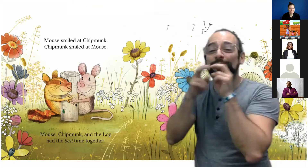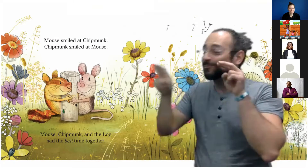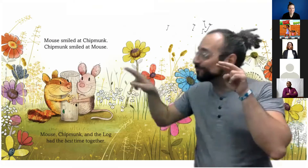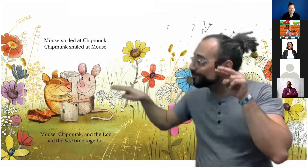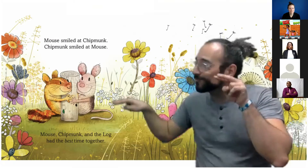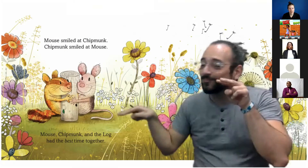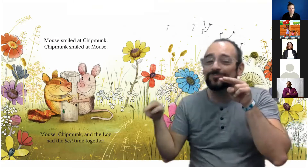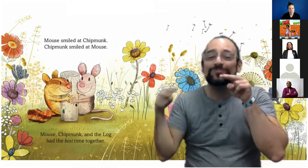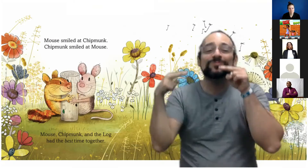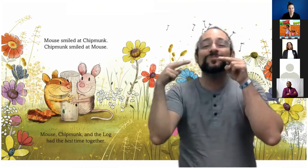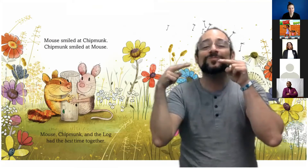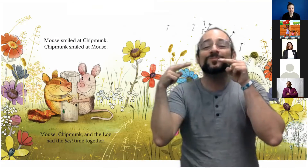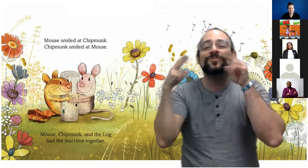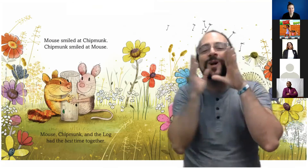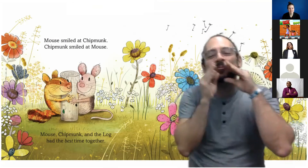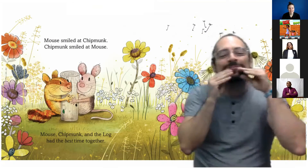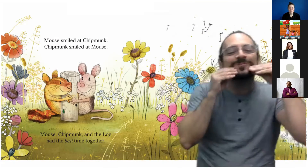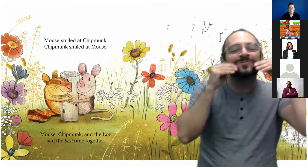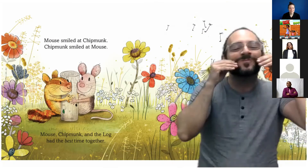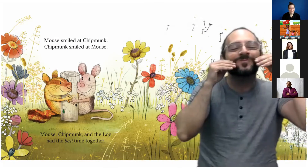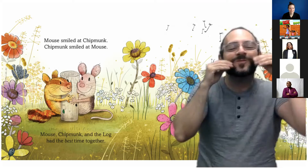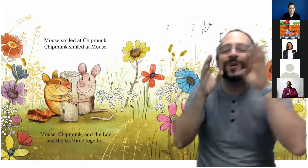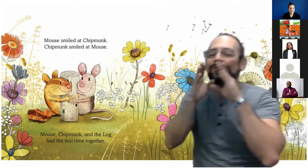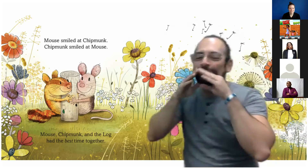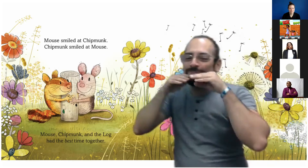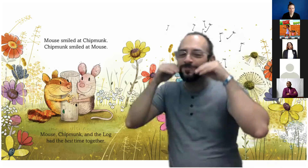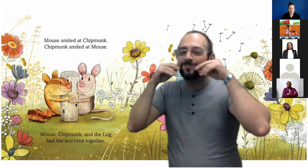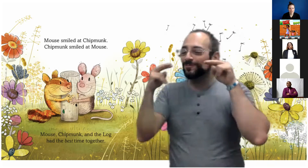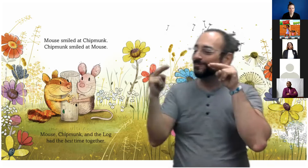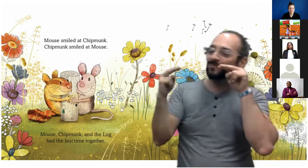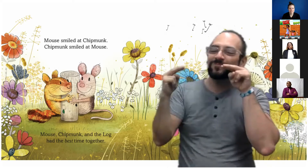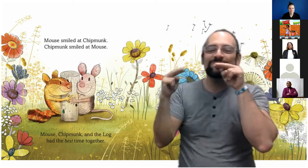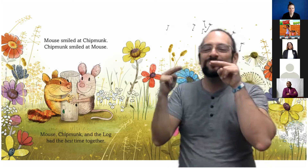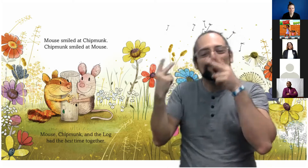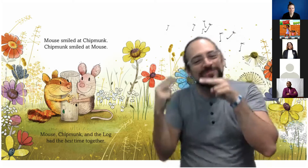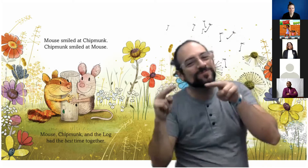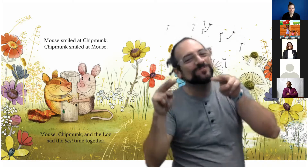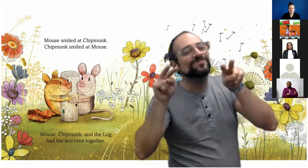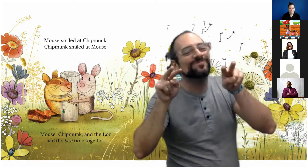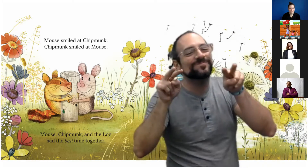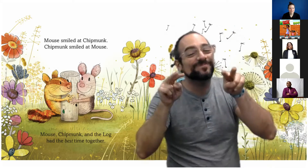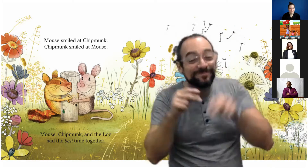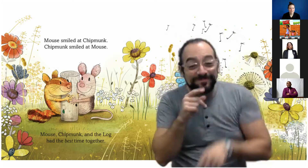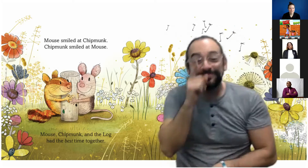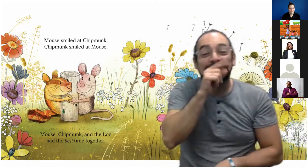Mouse smiled at Chipmunk. Chipmunk smiled at Mouse.